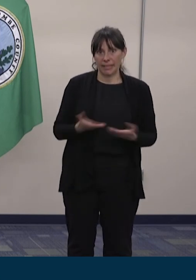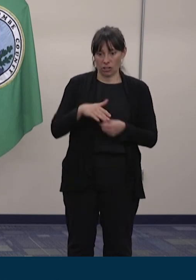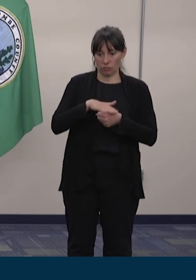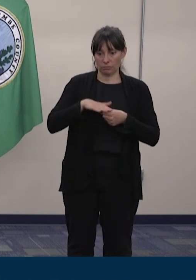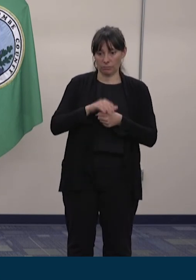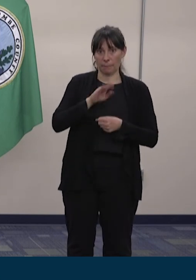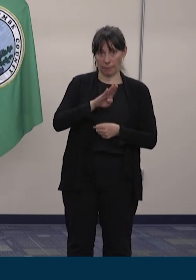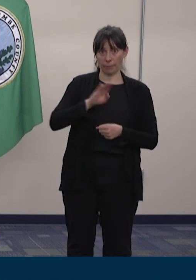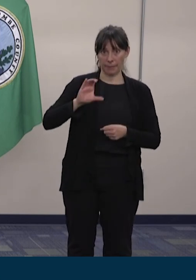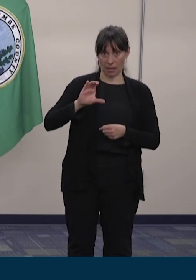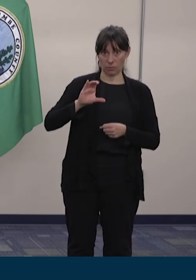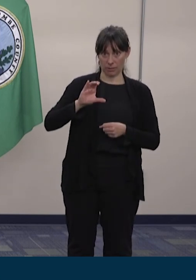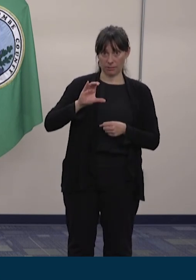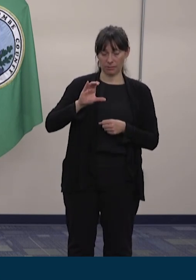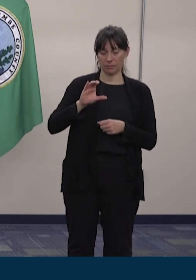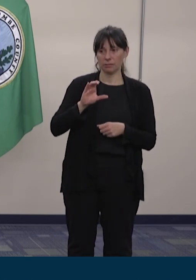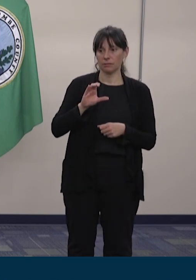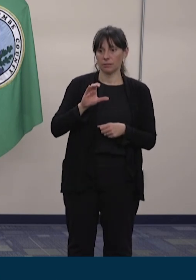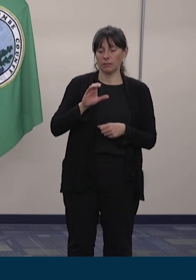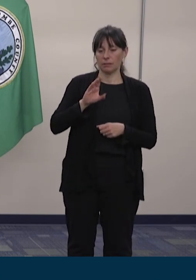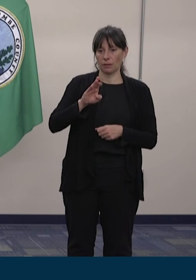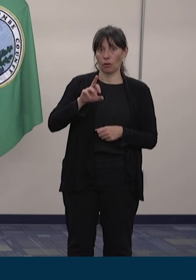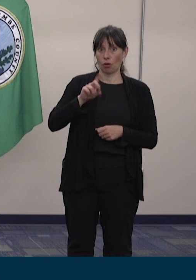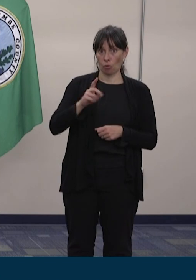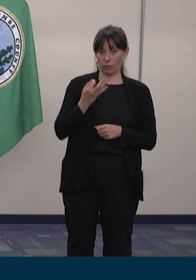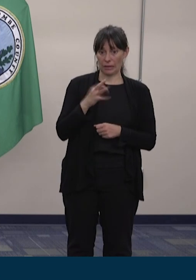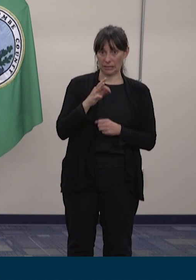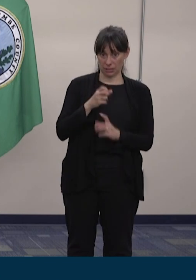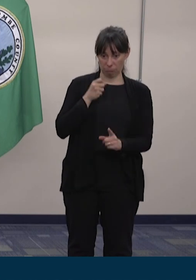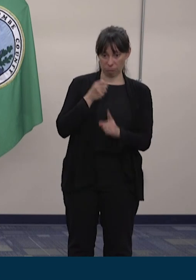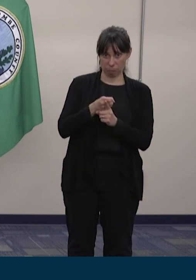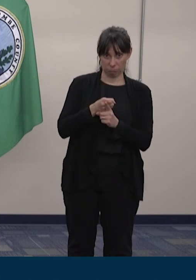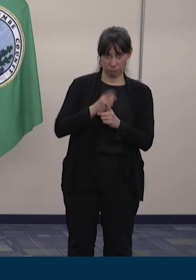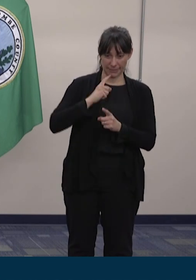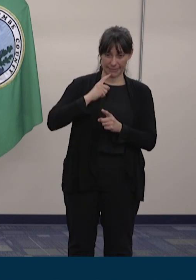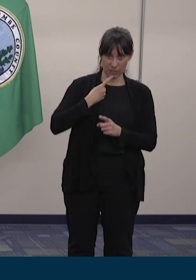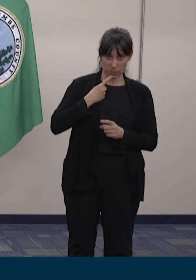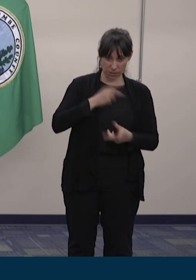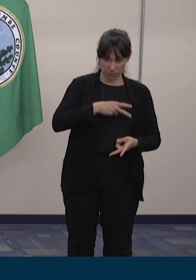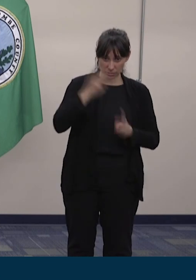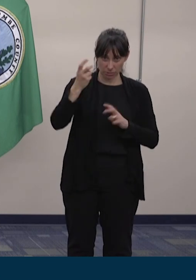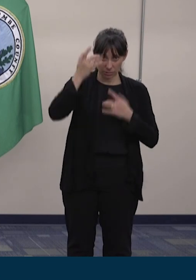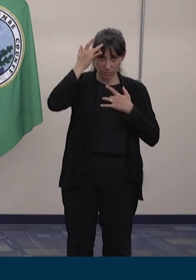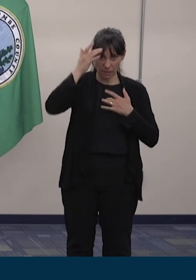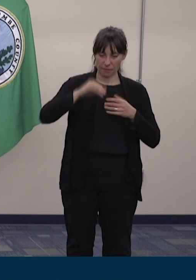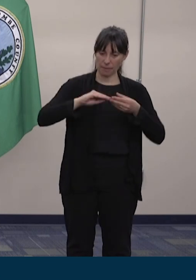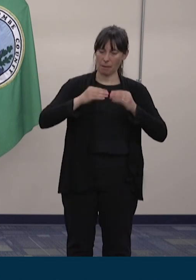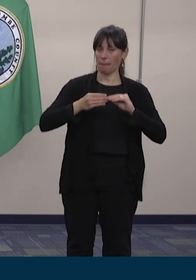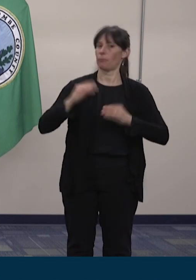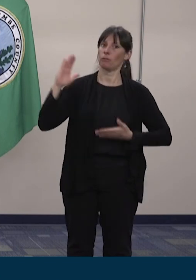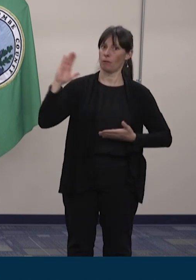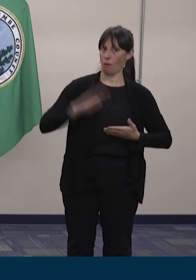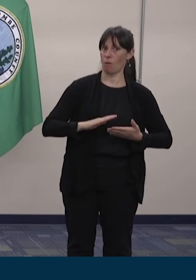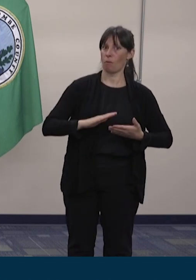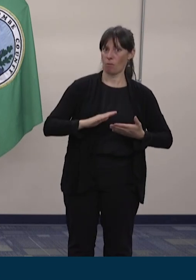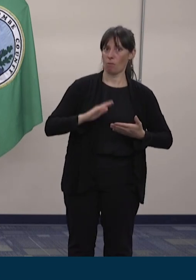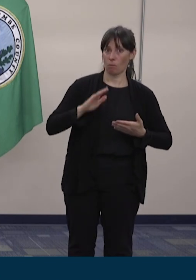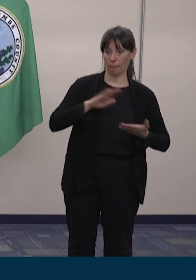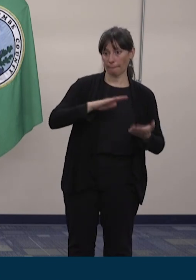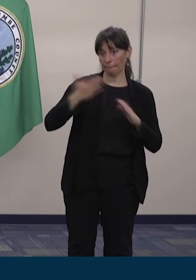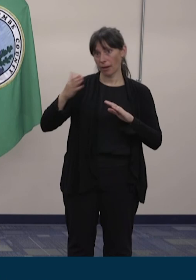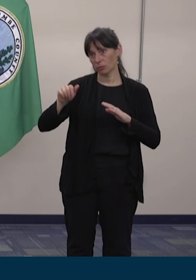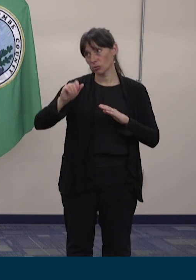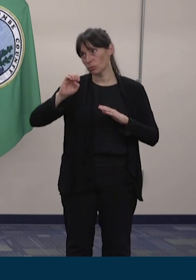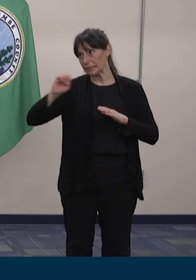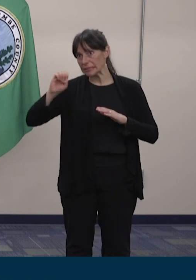que ha seriously ill estado as a result of bastante COVID-19 enfermas is como lower resultado de than la most other COVID-19 metropolitan areas ha across sido North menor